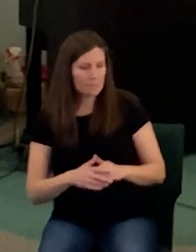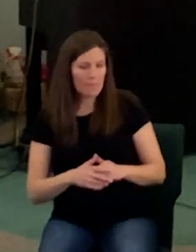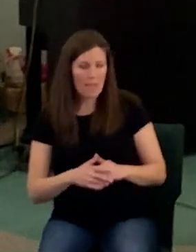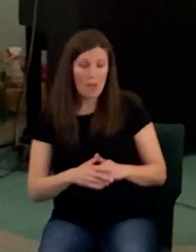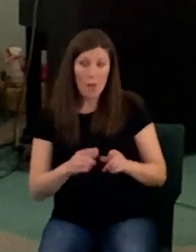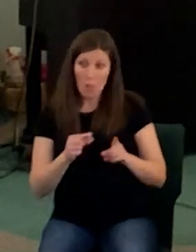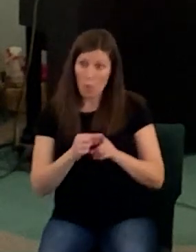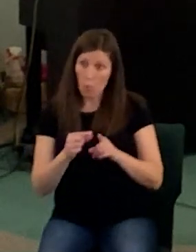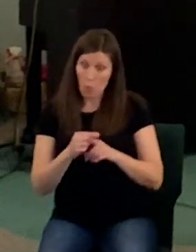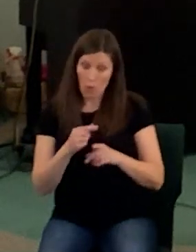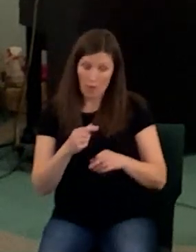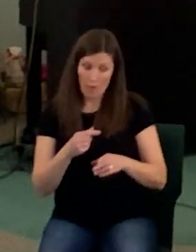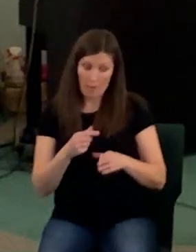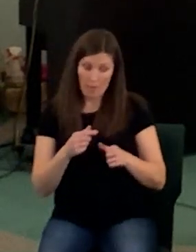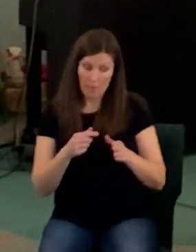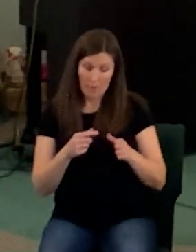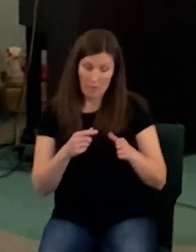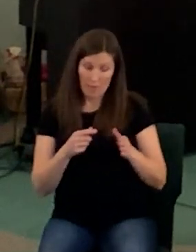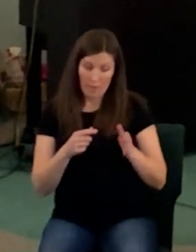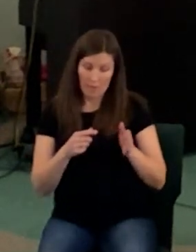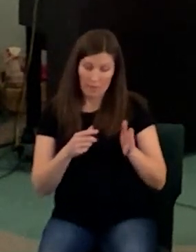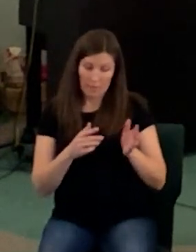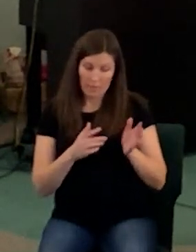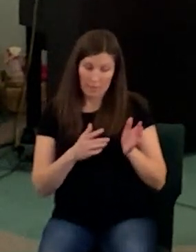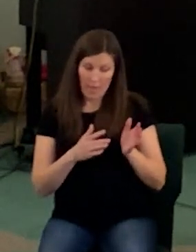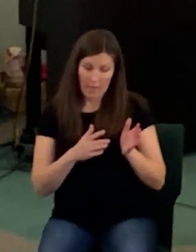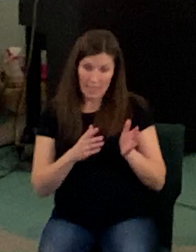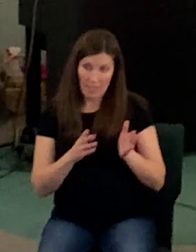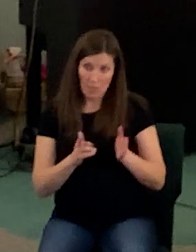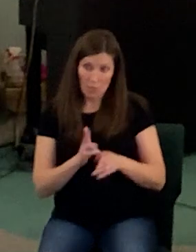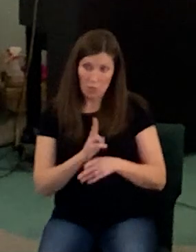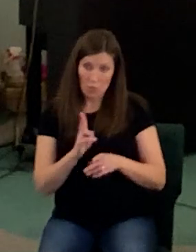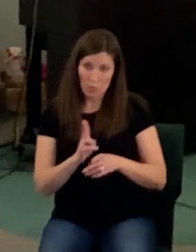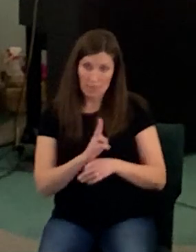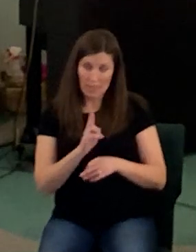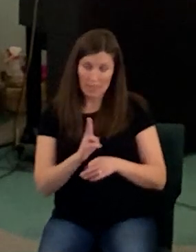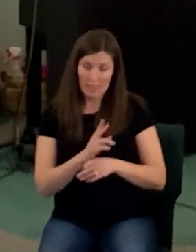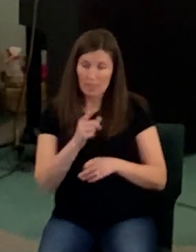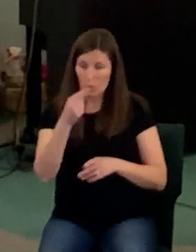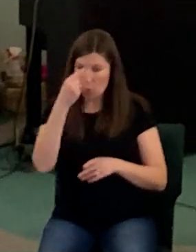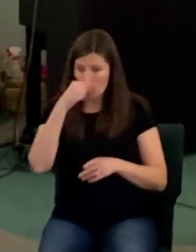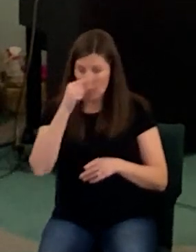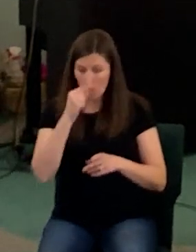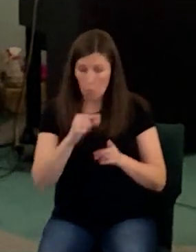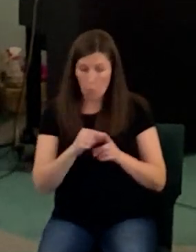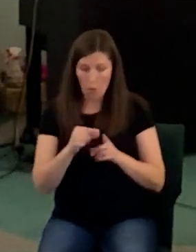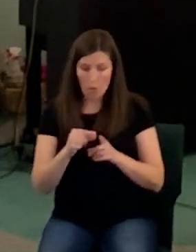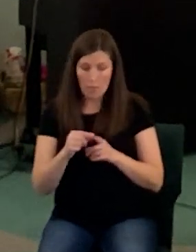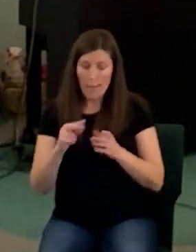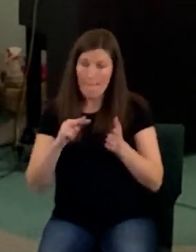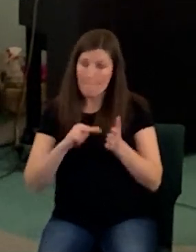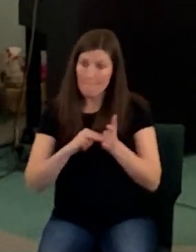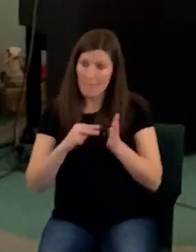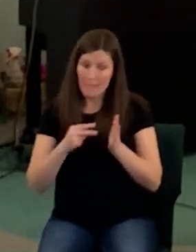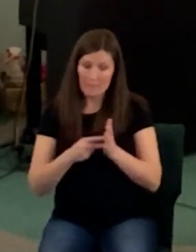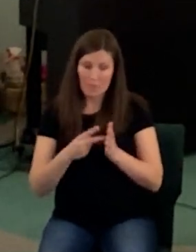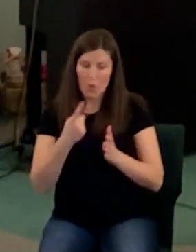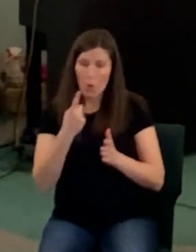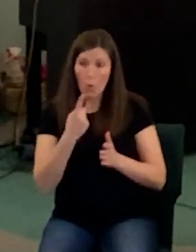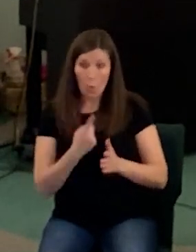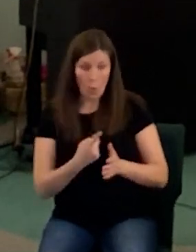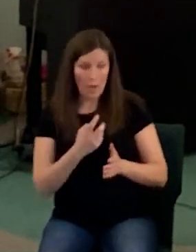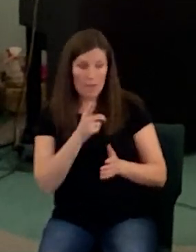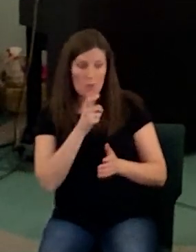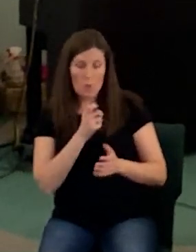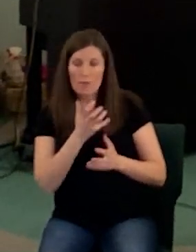that he uses, that John places Jesus' words in, is paideia, which is one who is treasured in